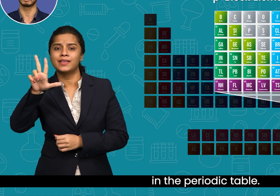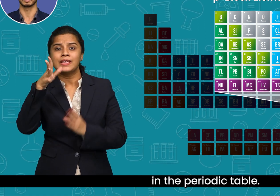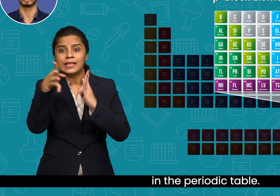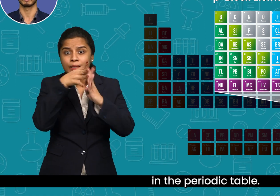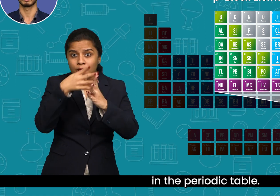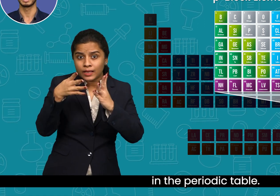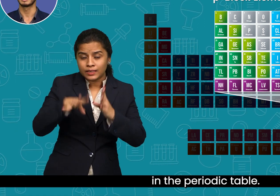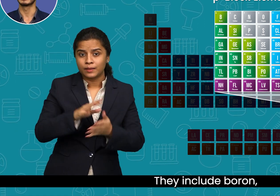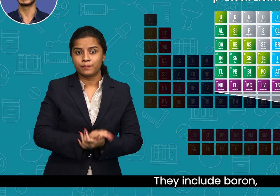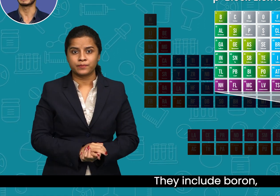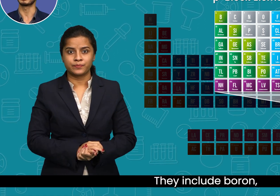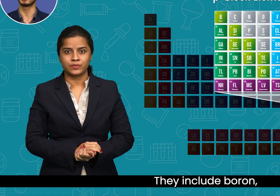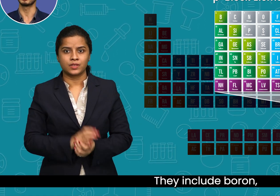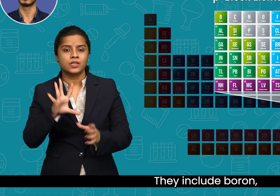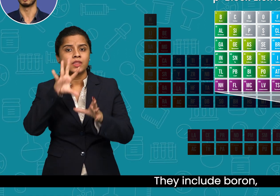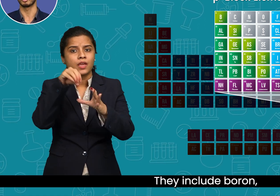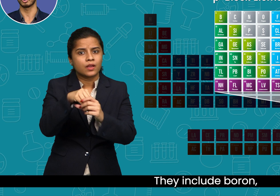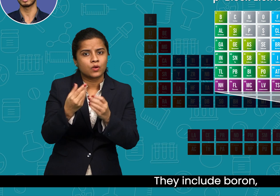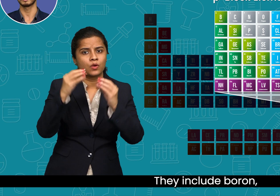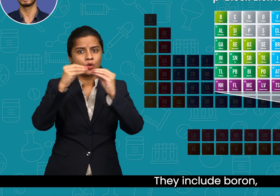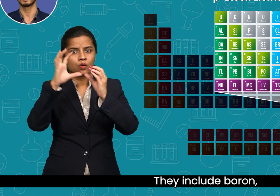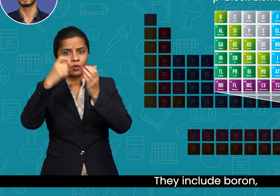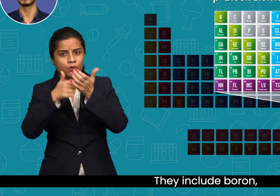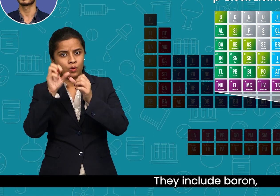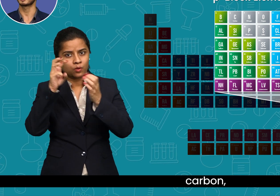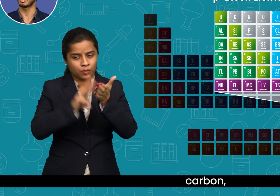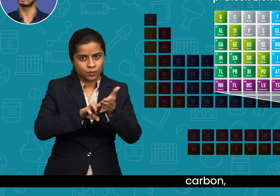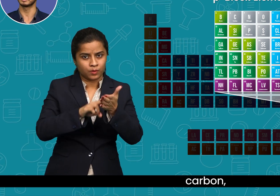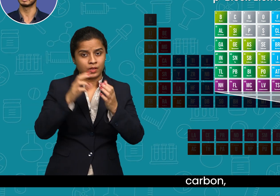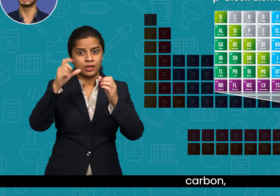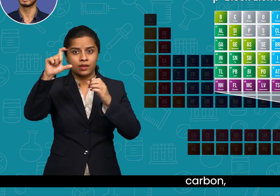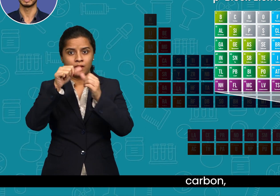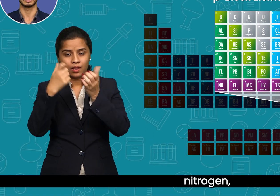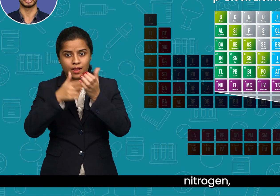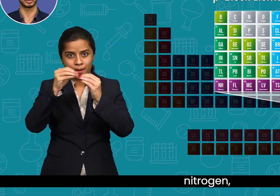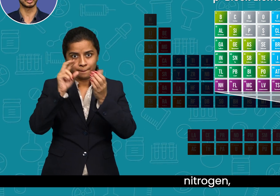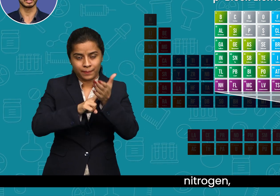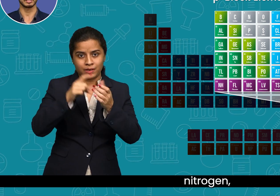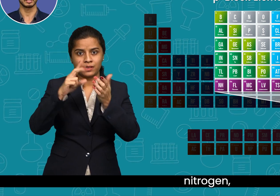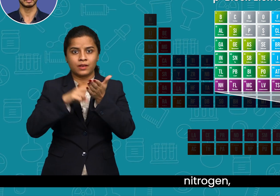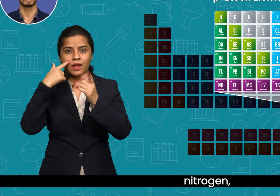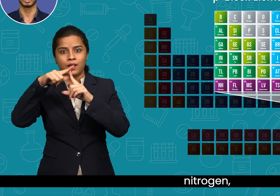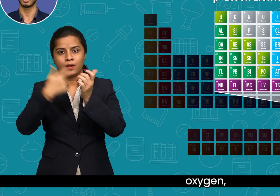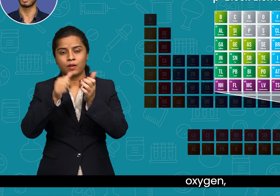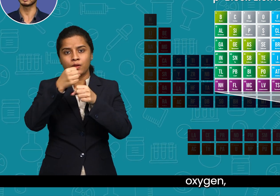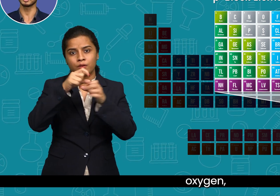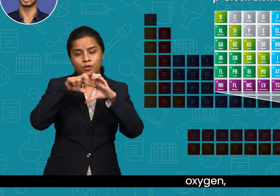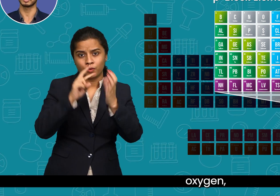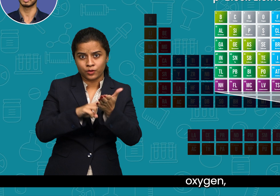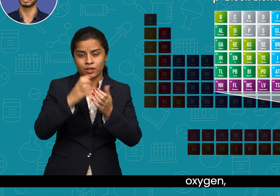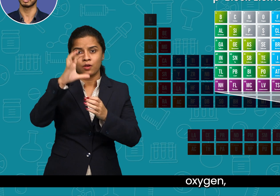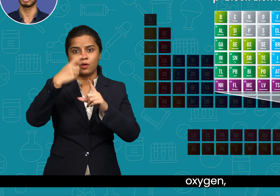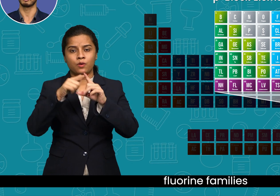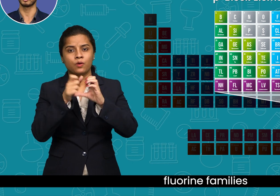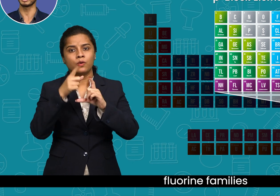periodic table. They include boron, carbon, nitrogen,